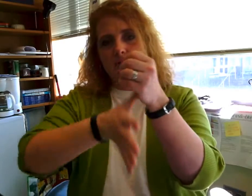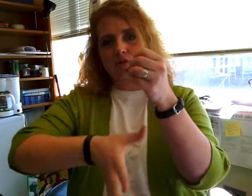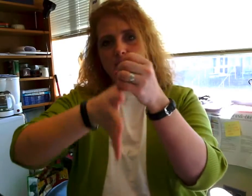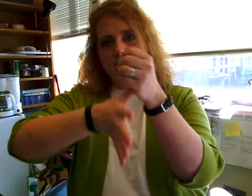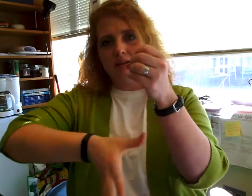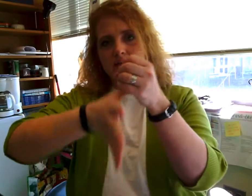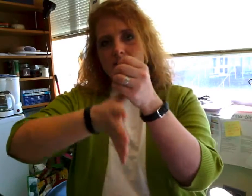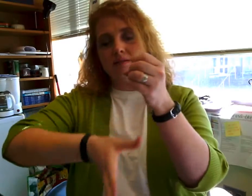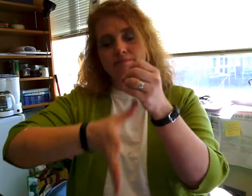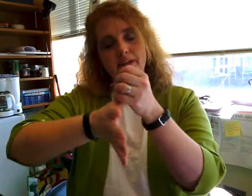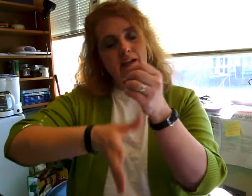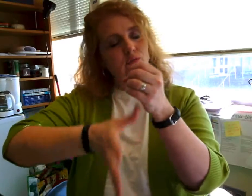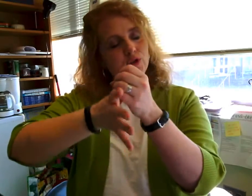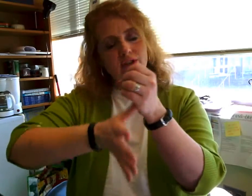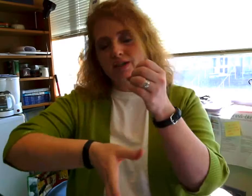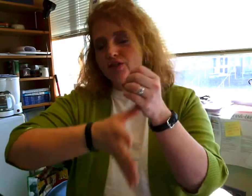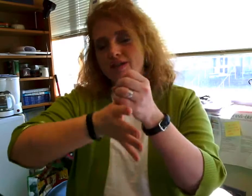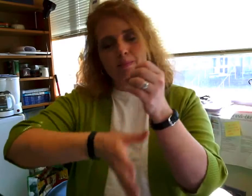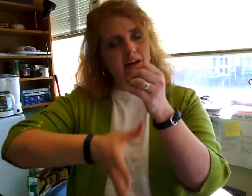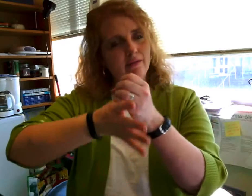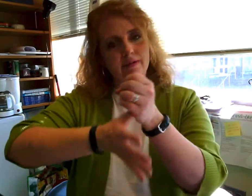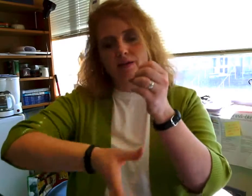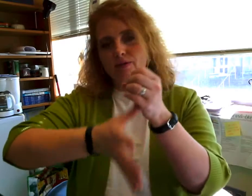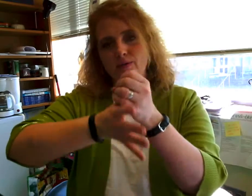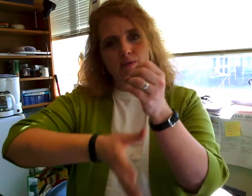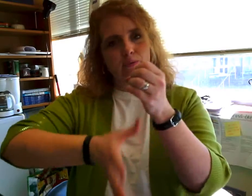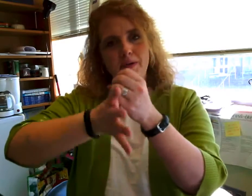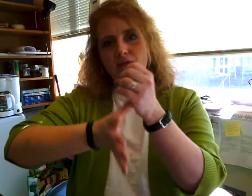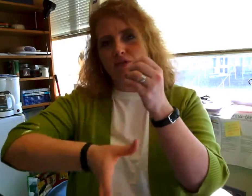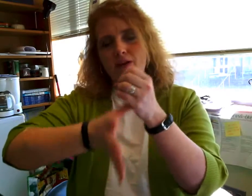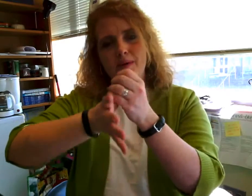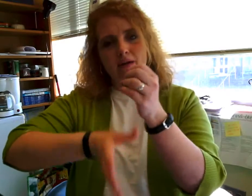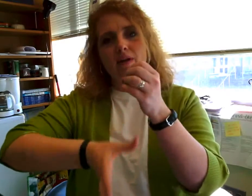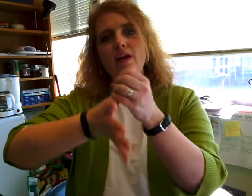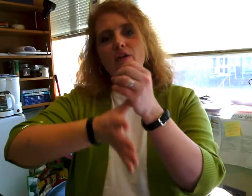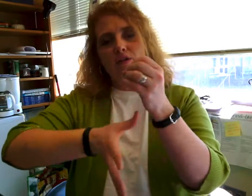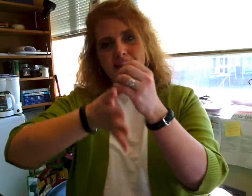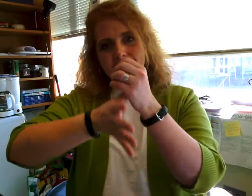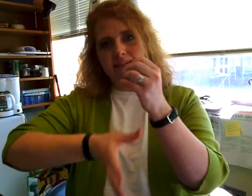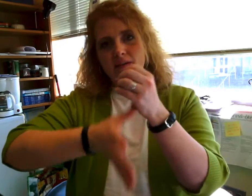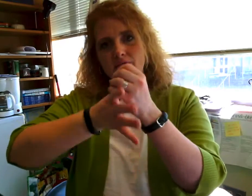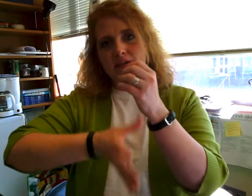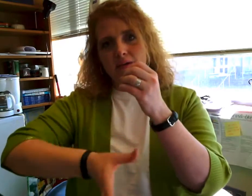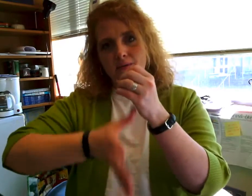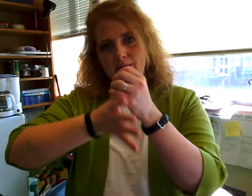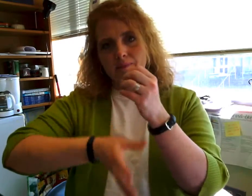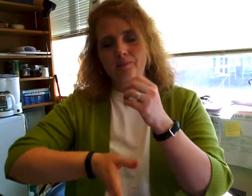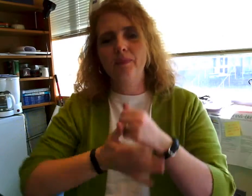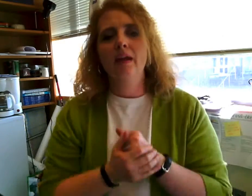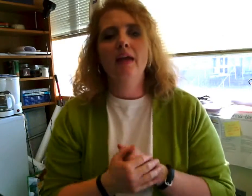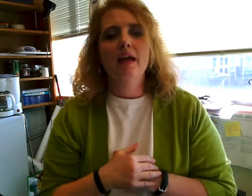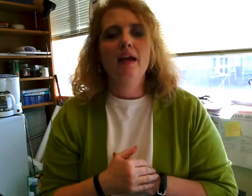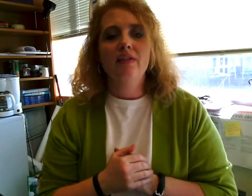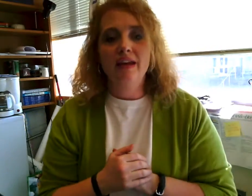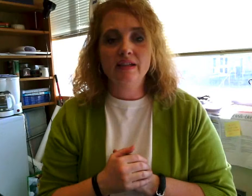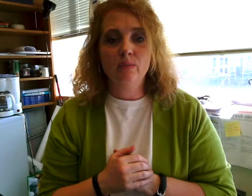and unfortunately it's just coming out. I know it's gross, but it's just coming out. So that's a sign for diarrhea. The next